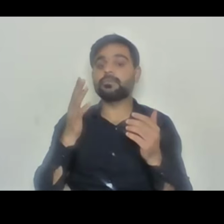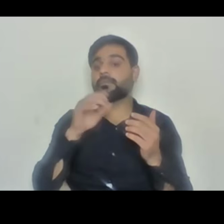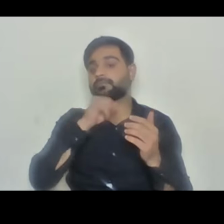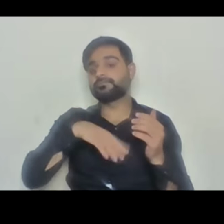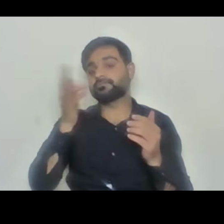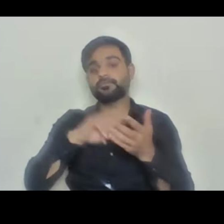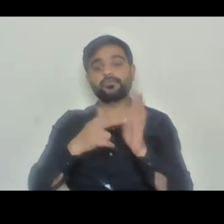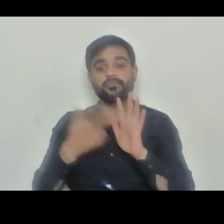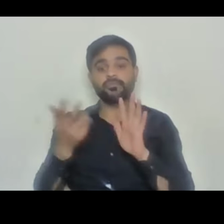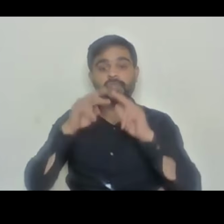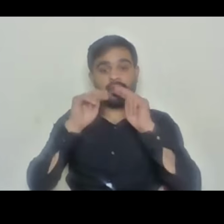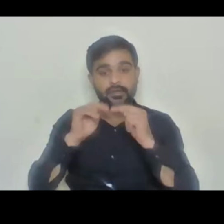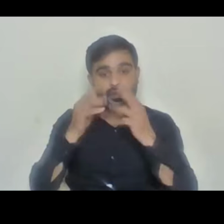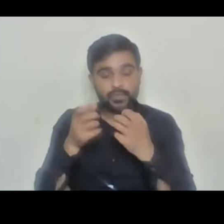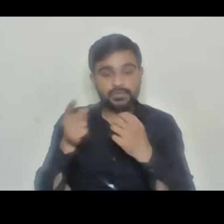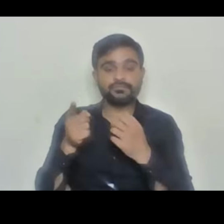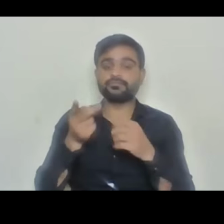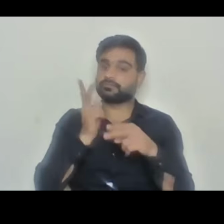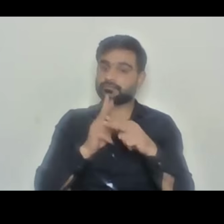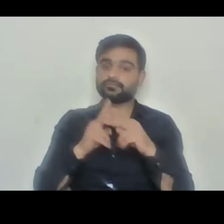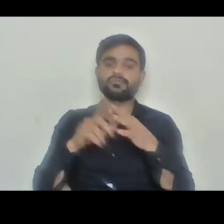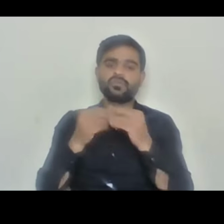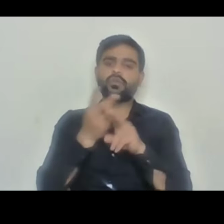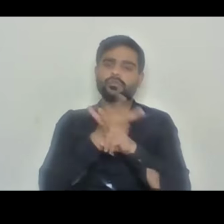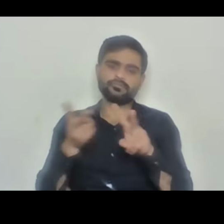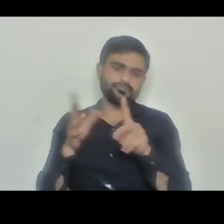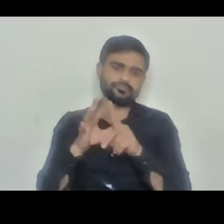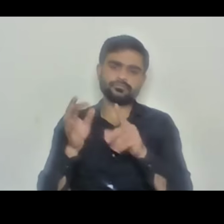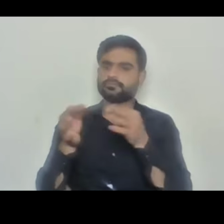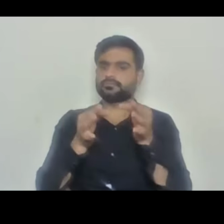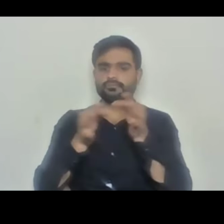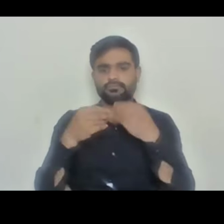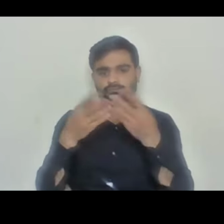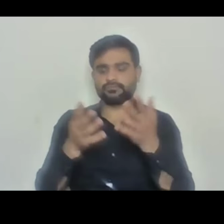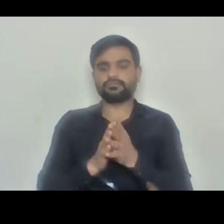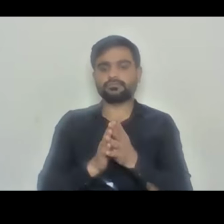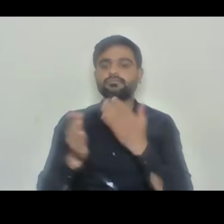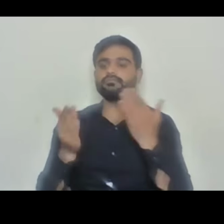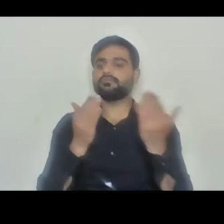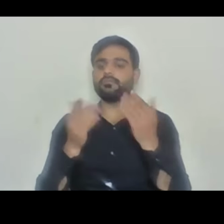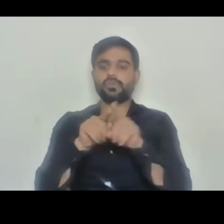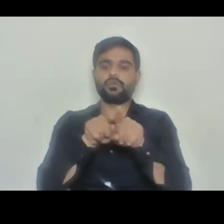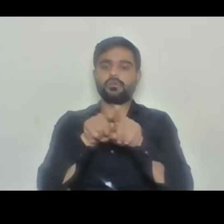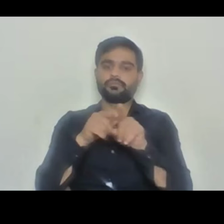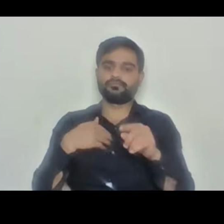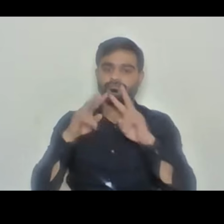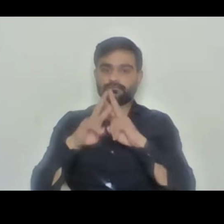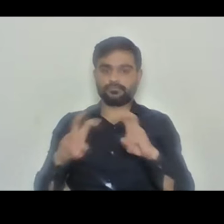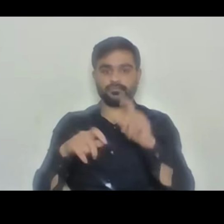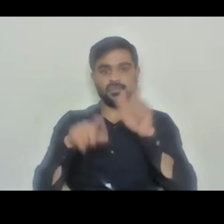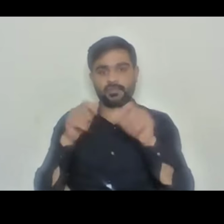males in certain jobs. Okay, just giving you an example, just in comparison. For example, researching with people